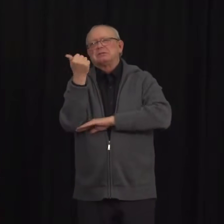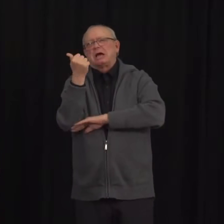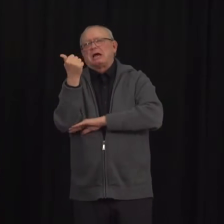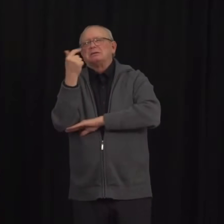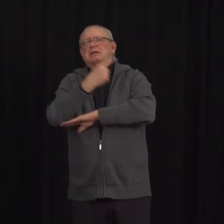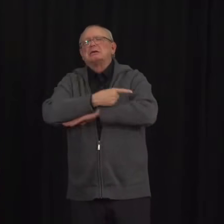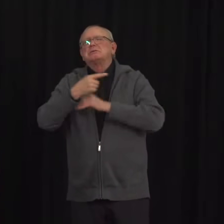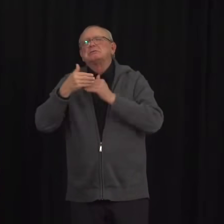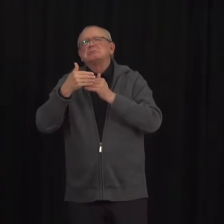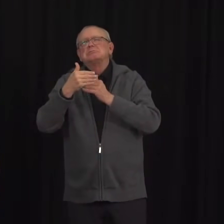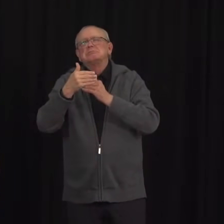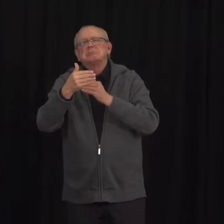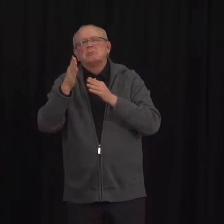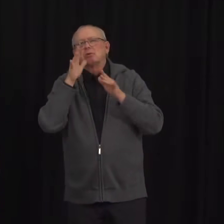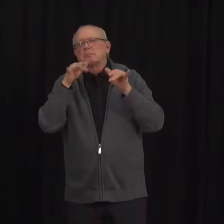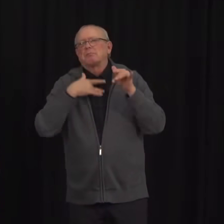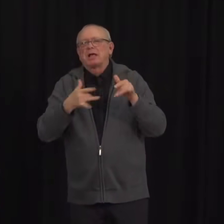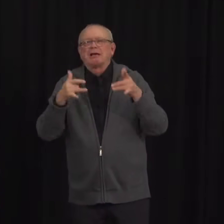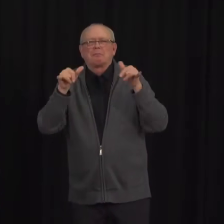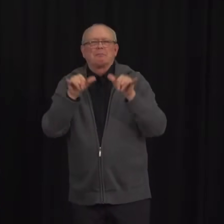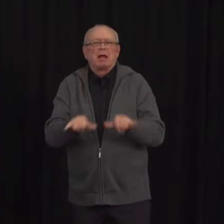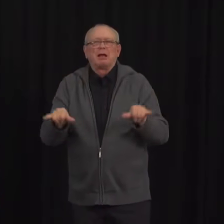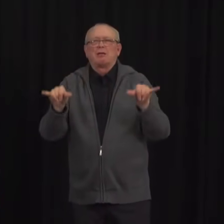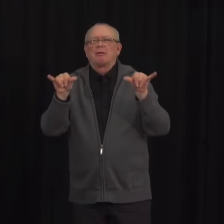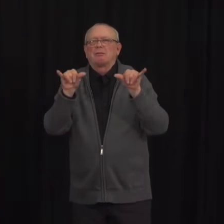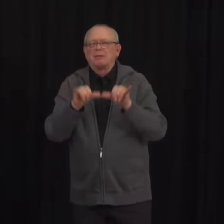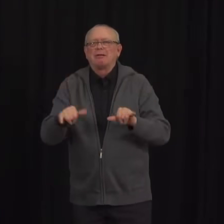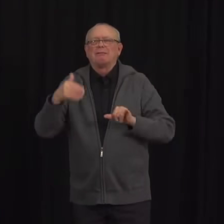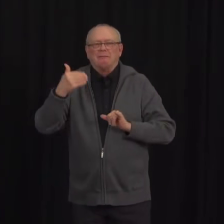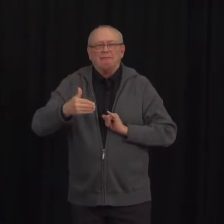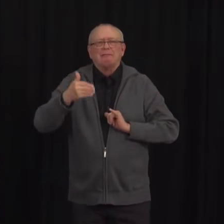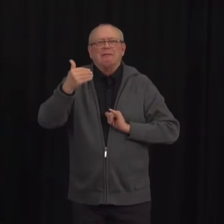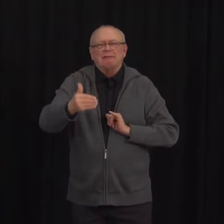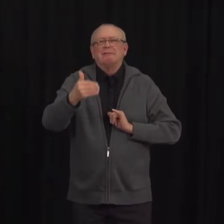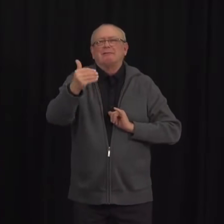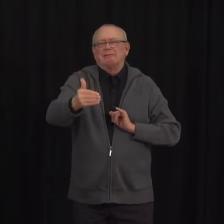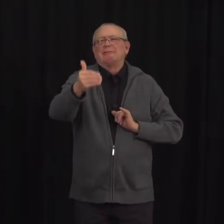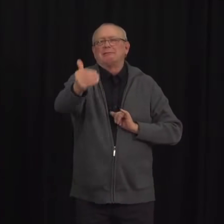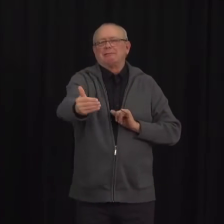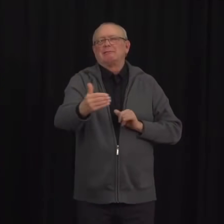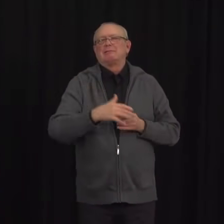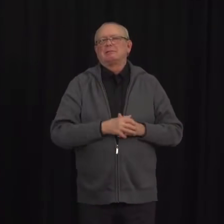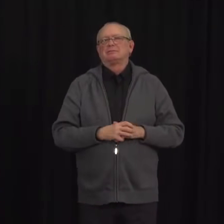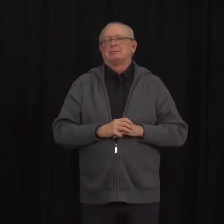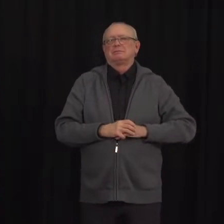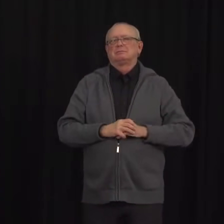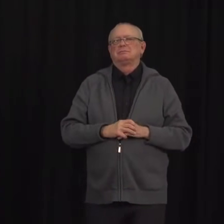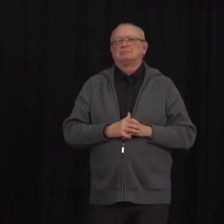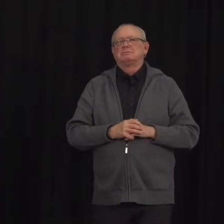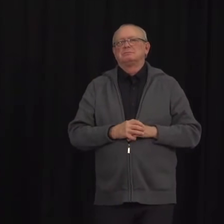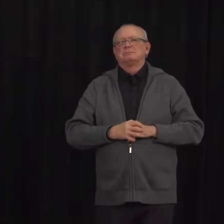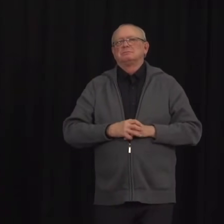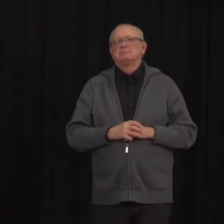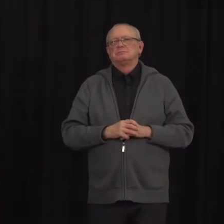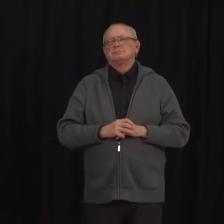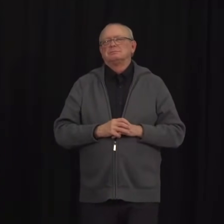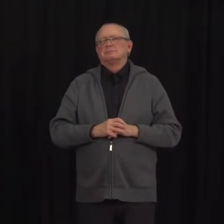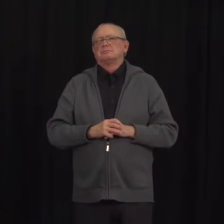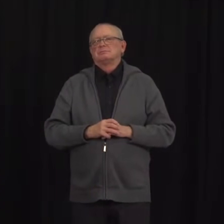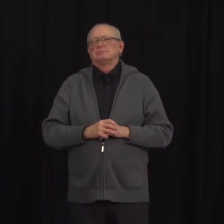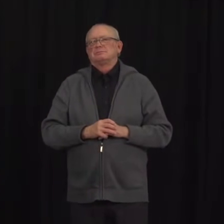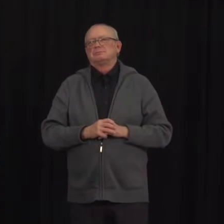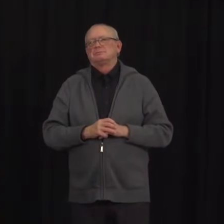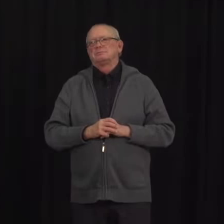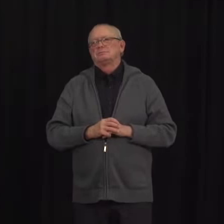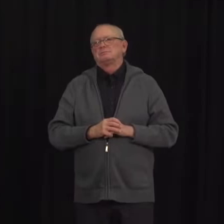our pattern throughout the course of this pandemic. And so the question of whether or not cases